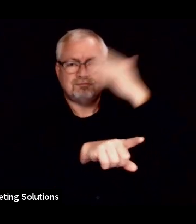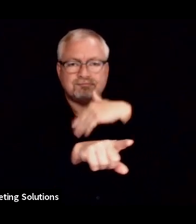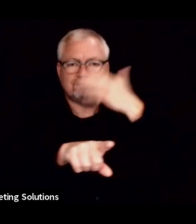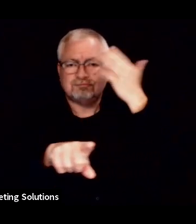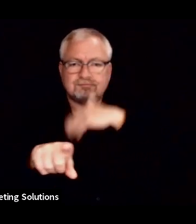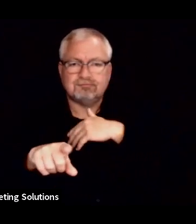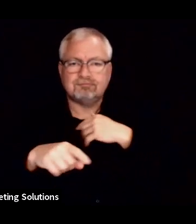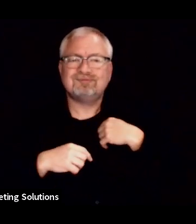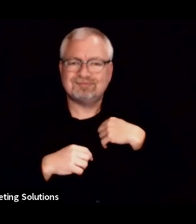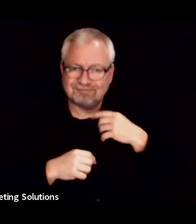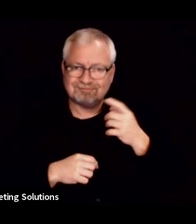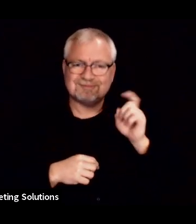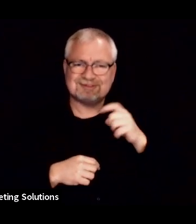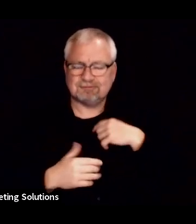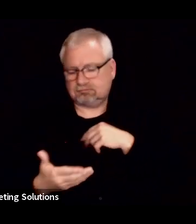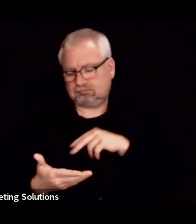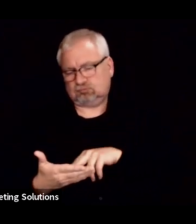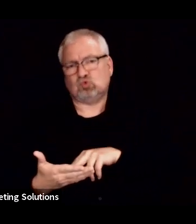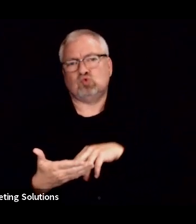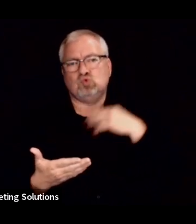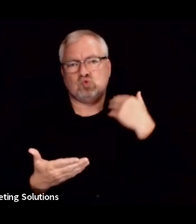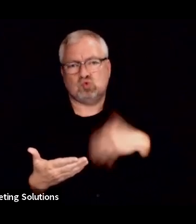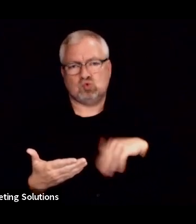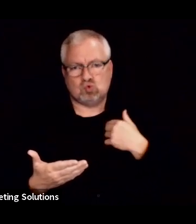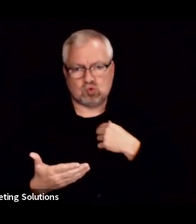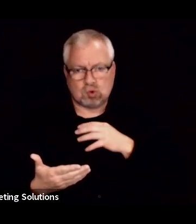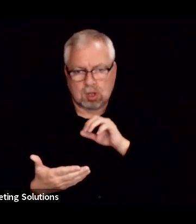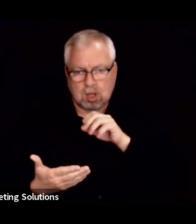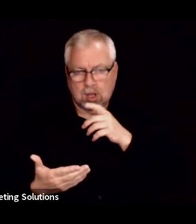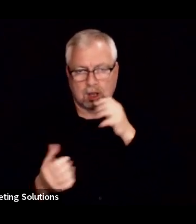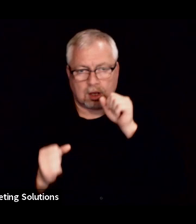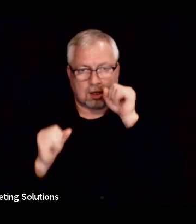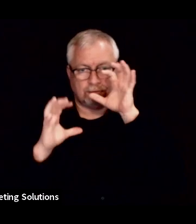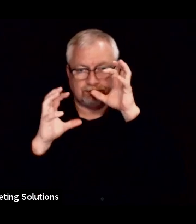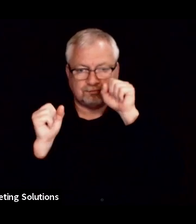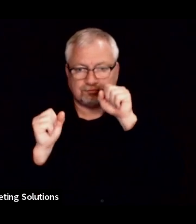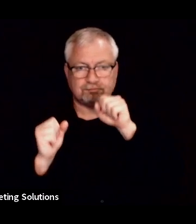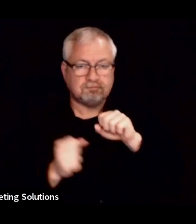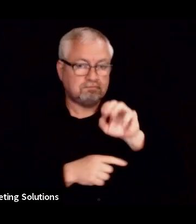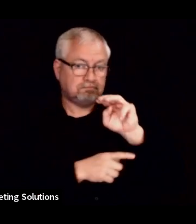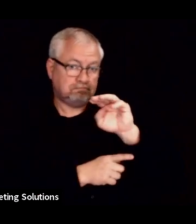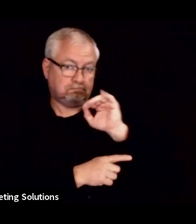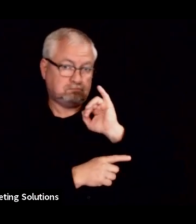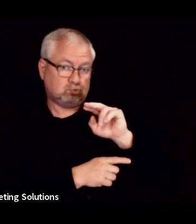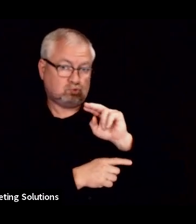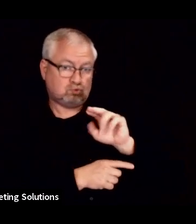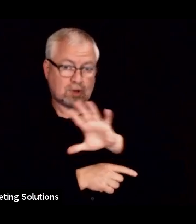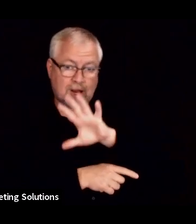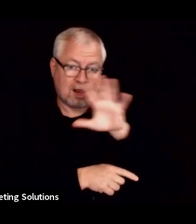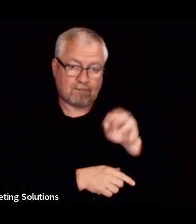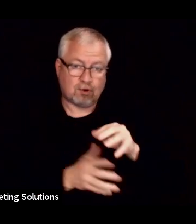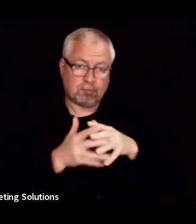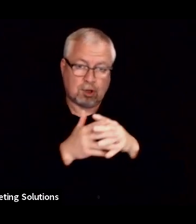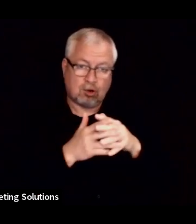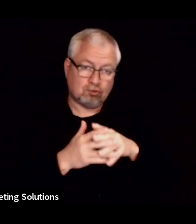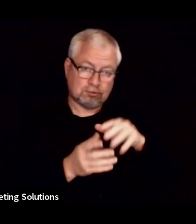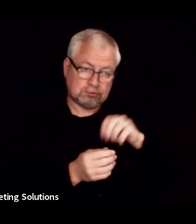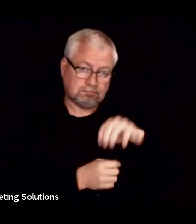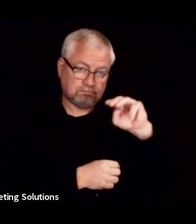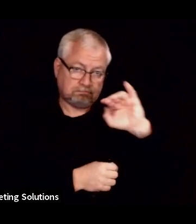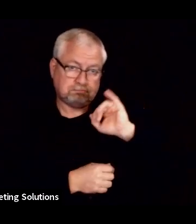me. But we know that Minnesota's African American population represents just a little bit over